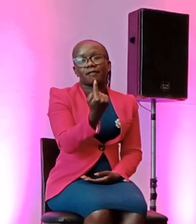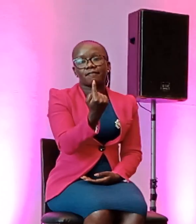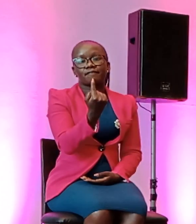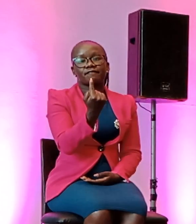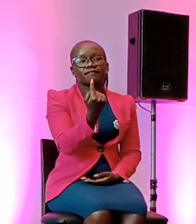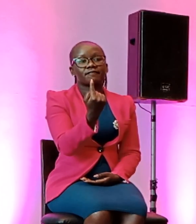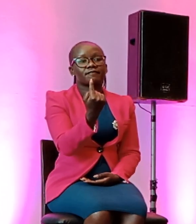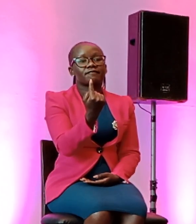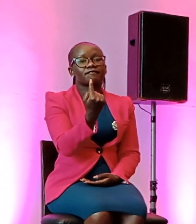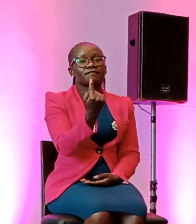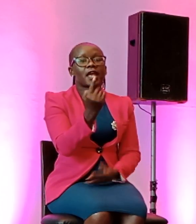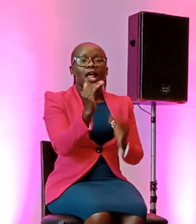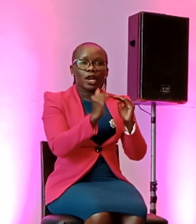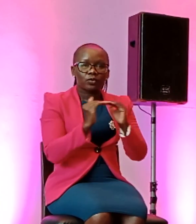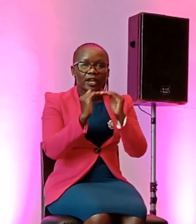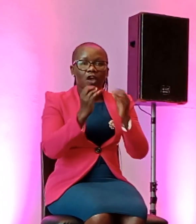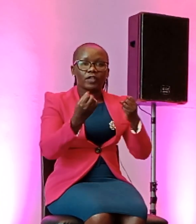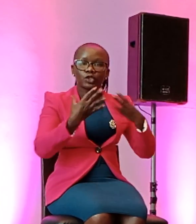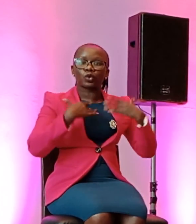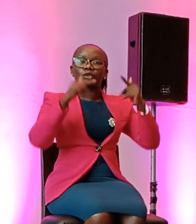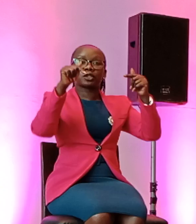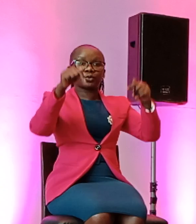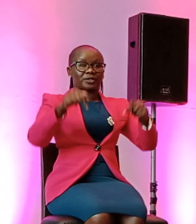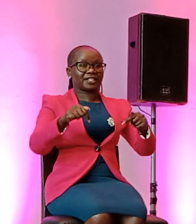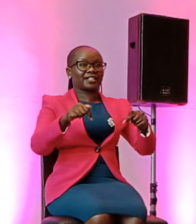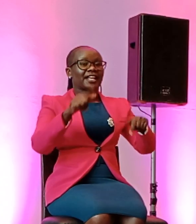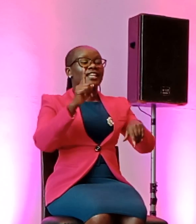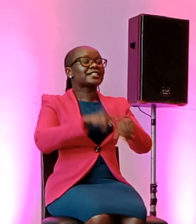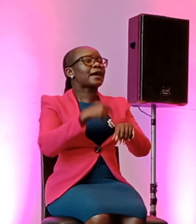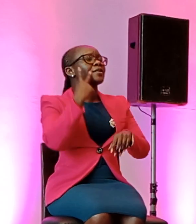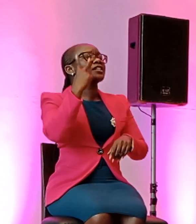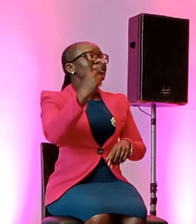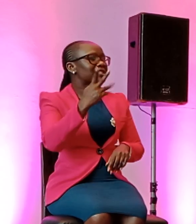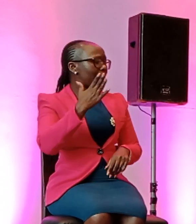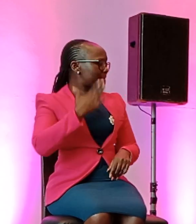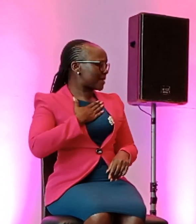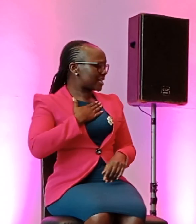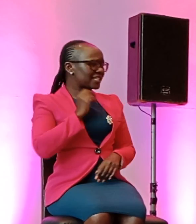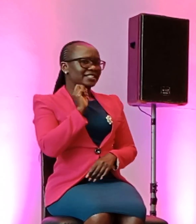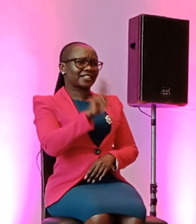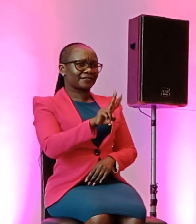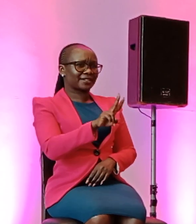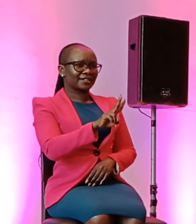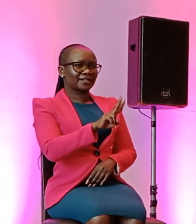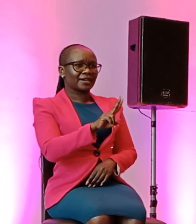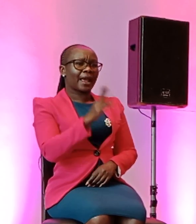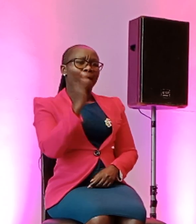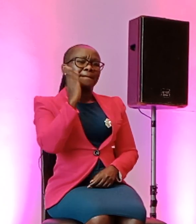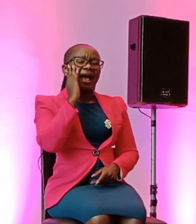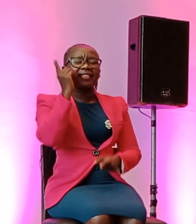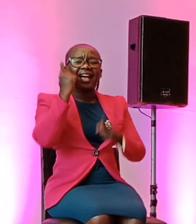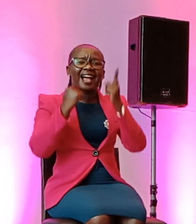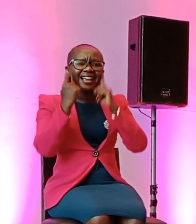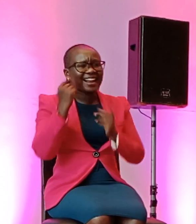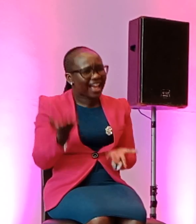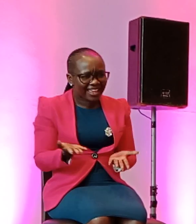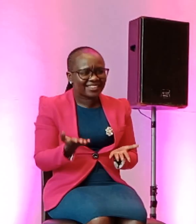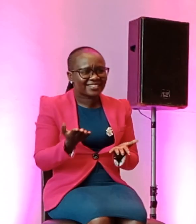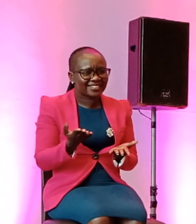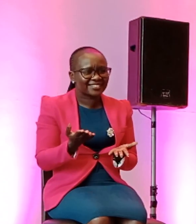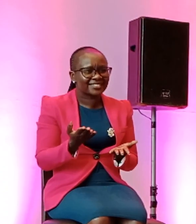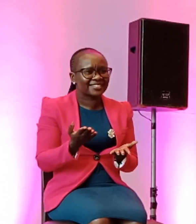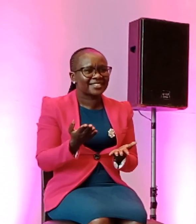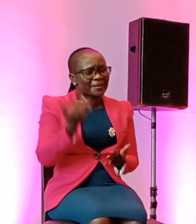level that she even is shocked today. When she sees me on TV, she says, why did I even lack